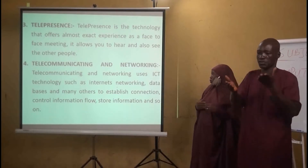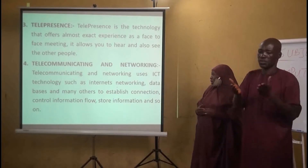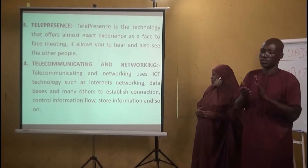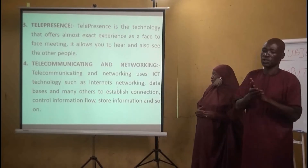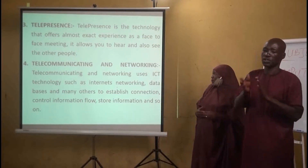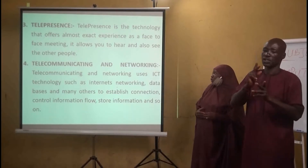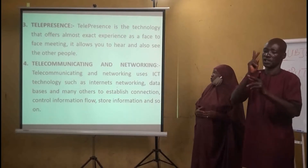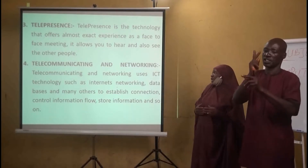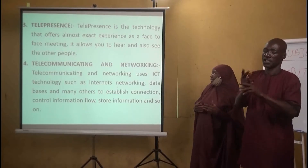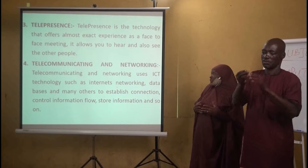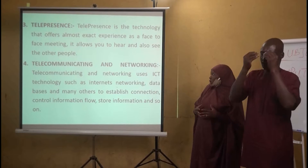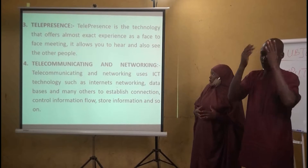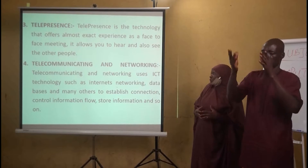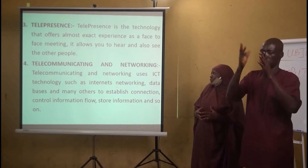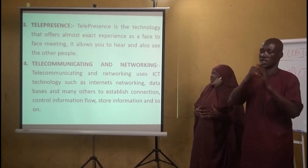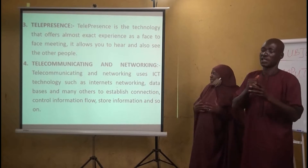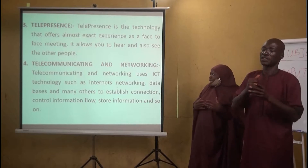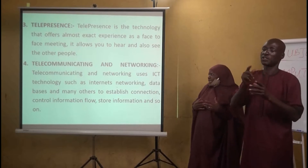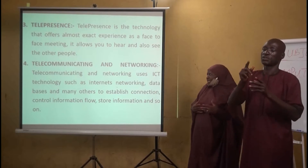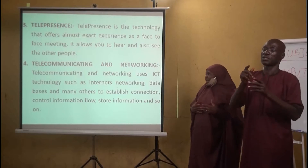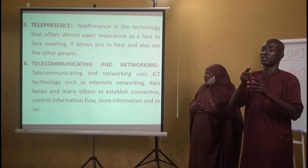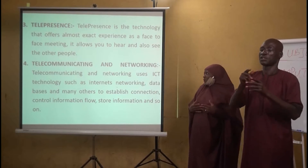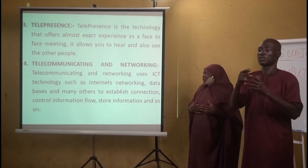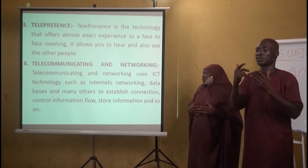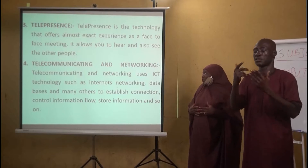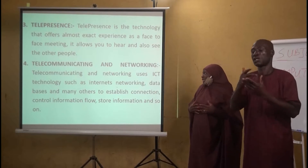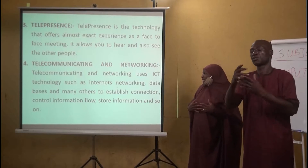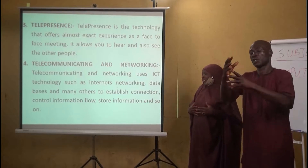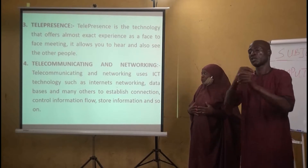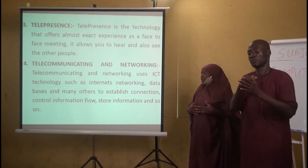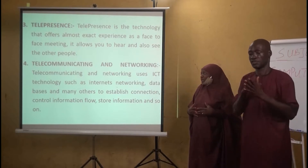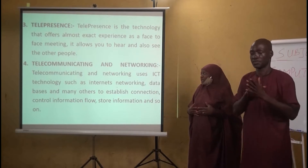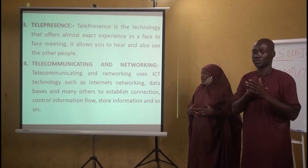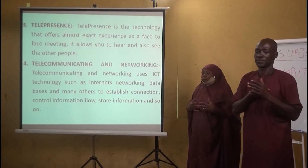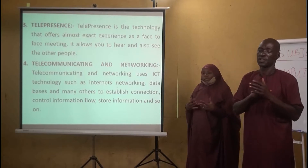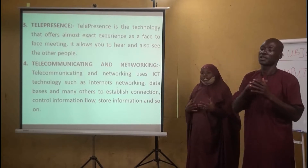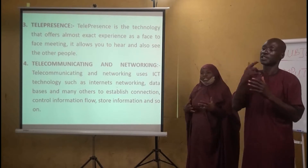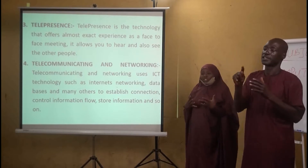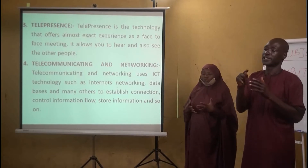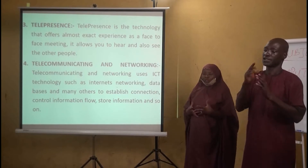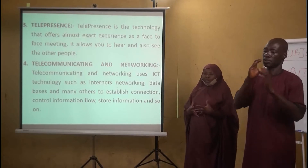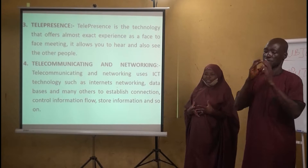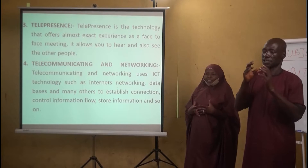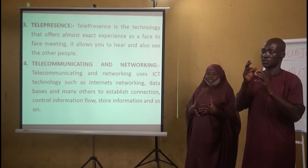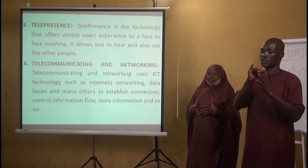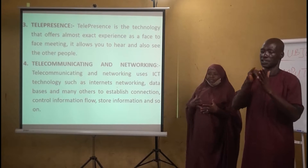store information, and so on. The telecommunication and the networking, we said, is the use of the ICT.